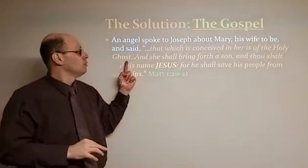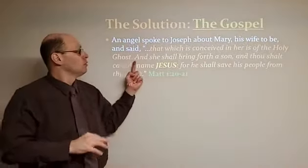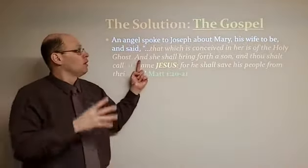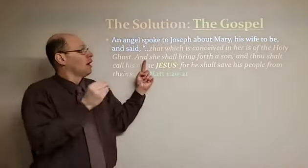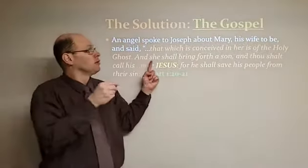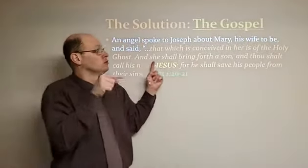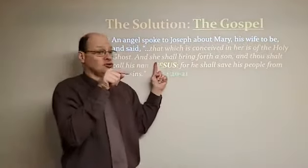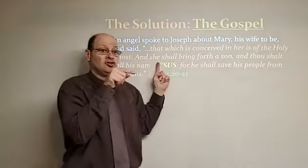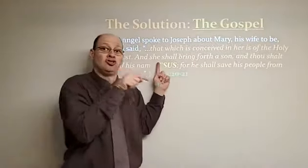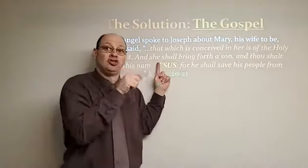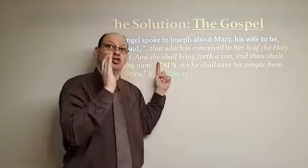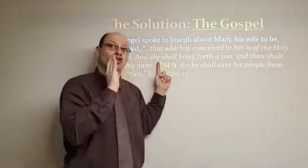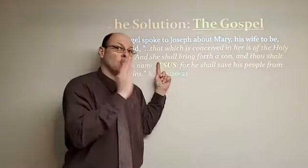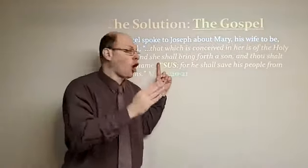and she shall bring forth a son